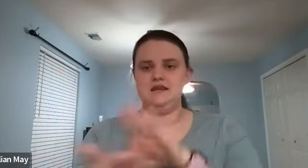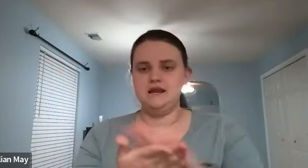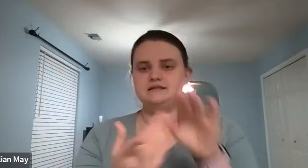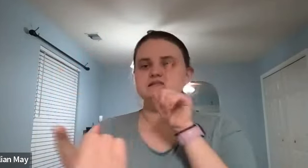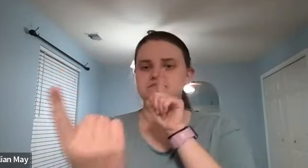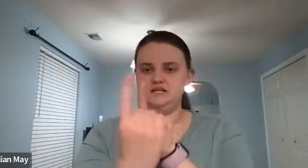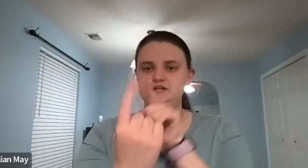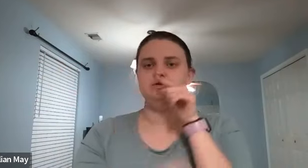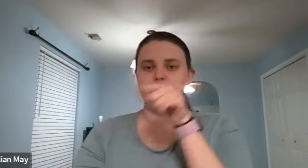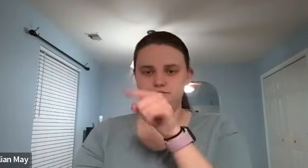Nice to meet you.